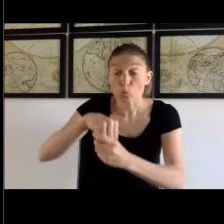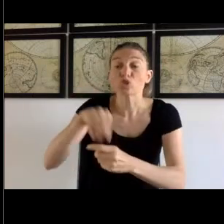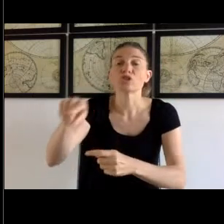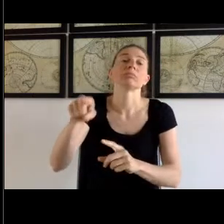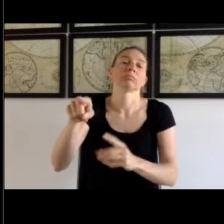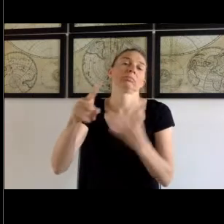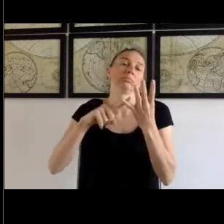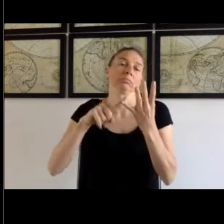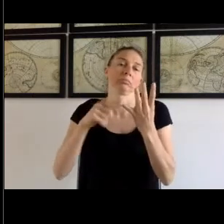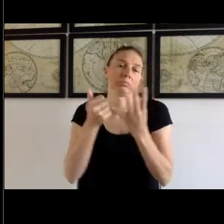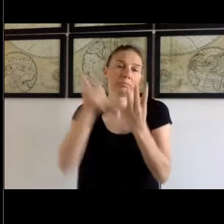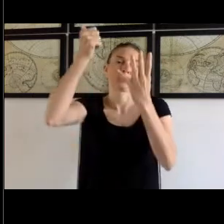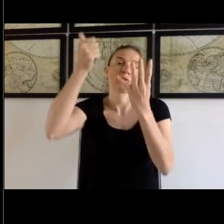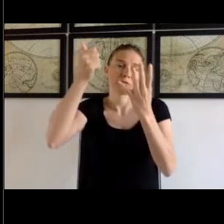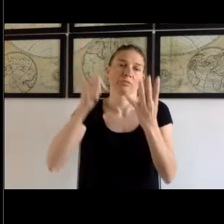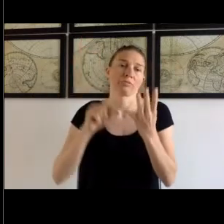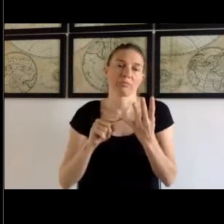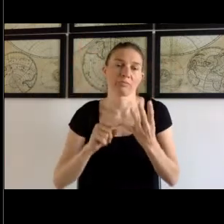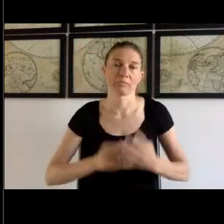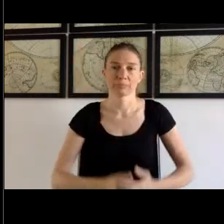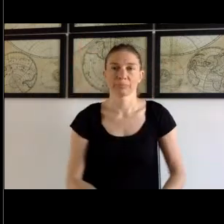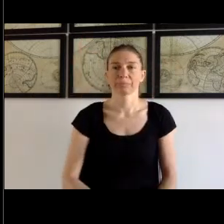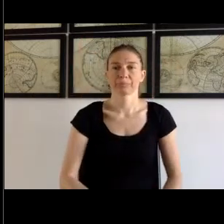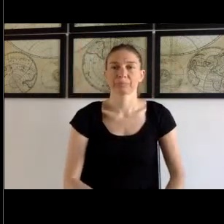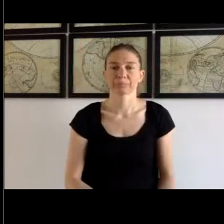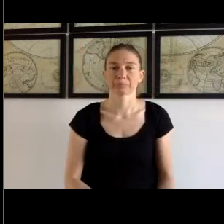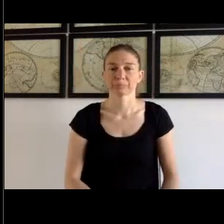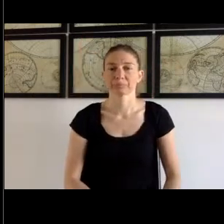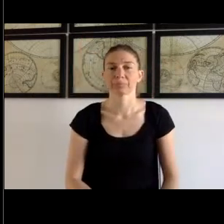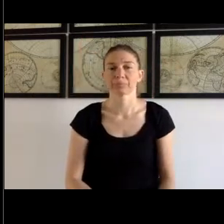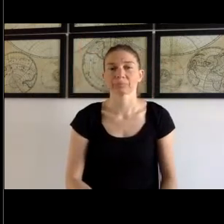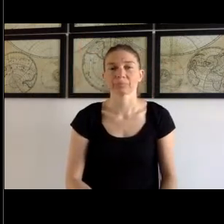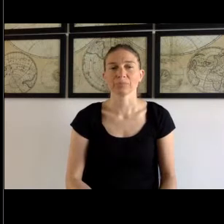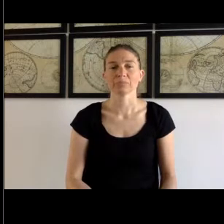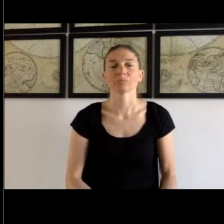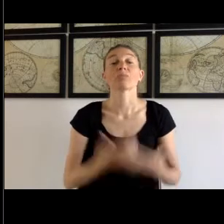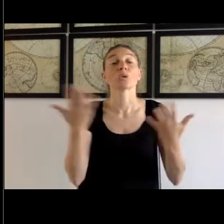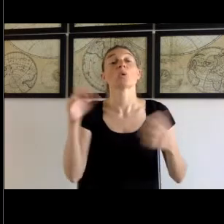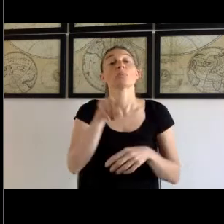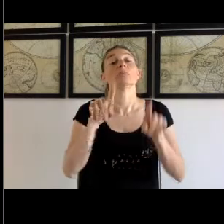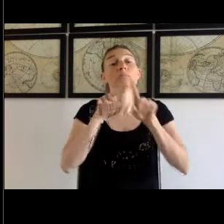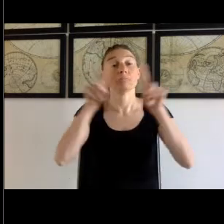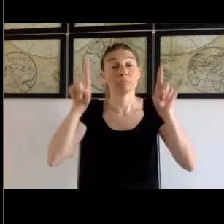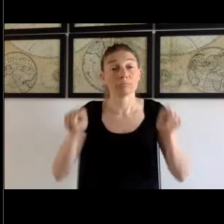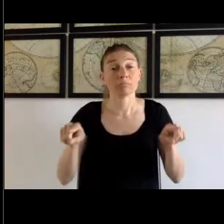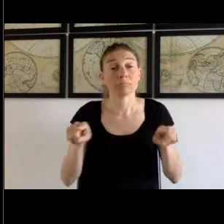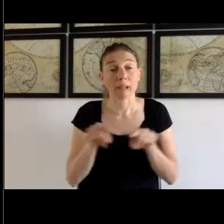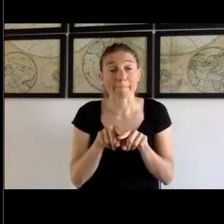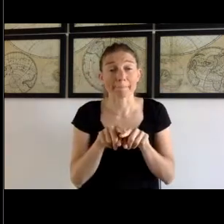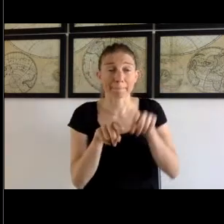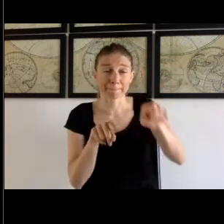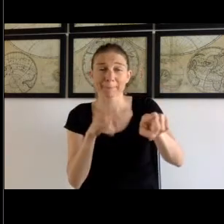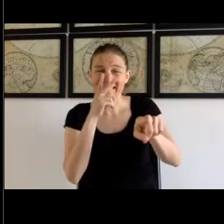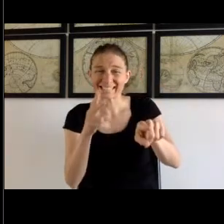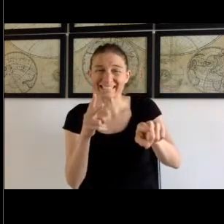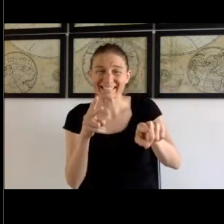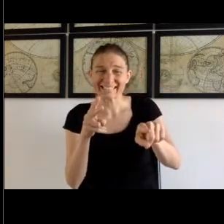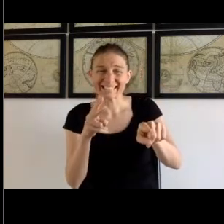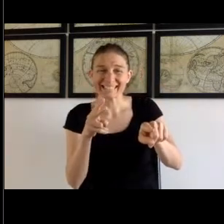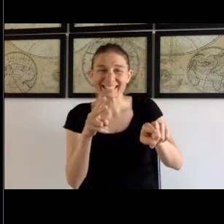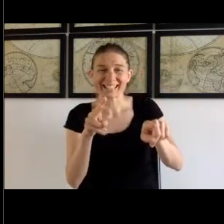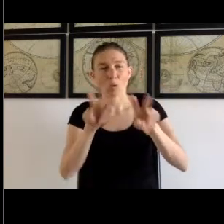please. So here we have a card with an overview where you can see that sadly enough only